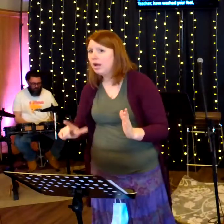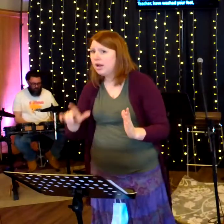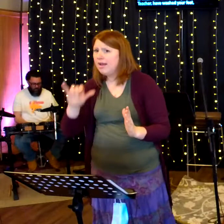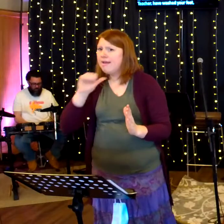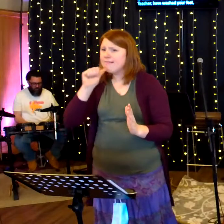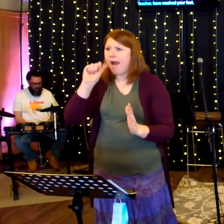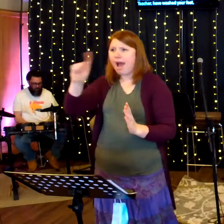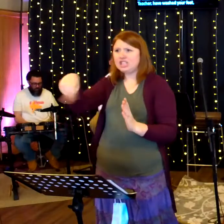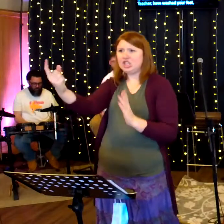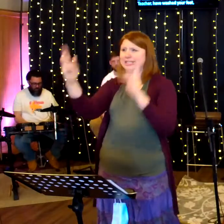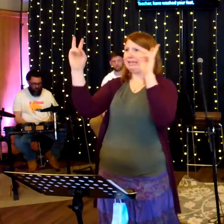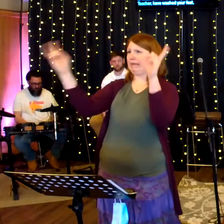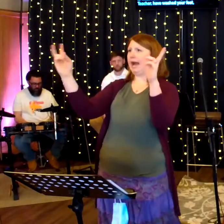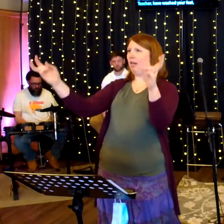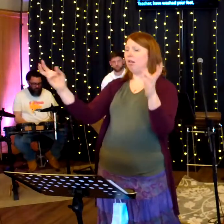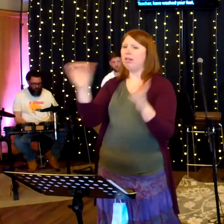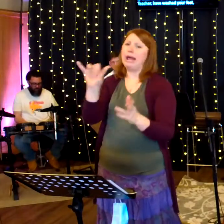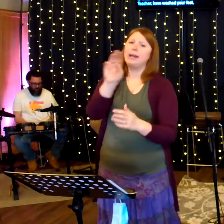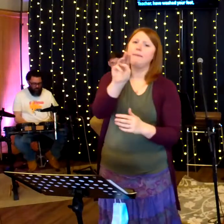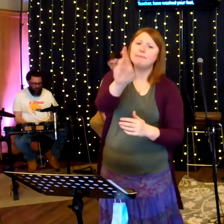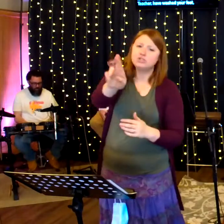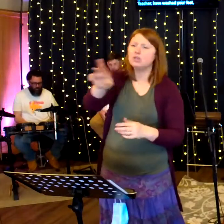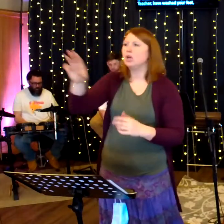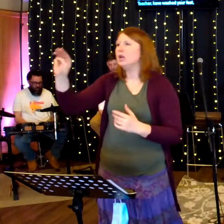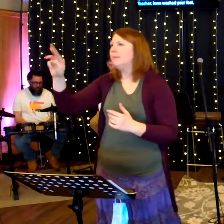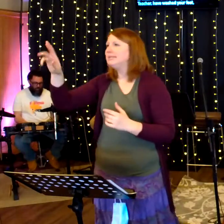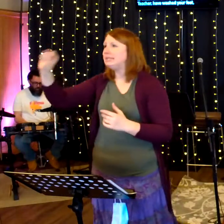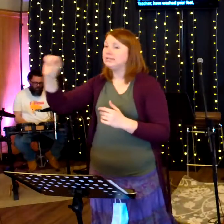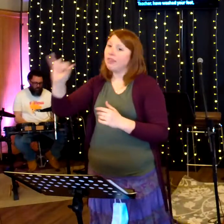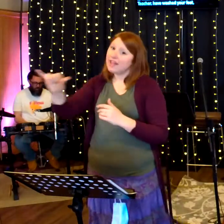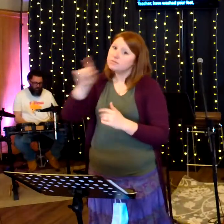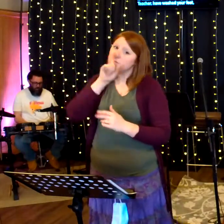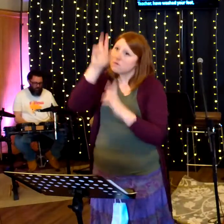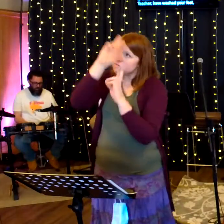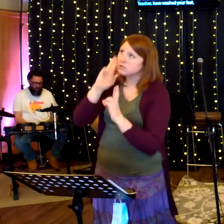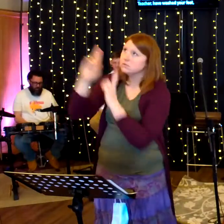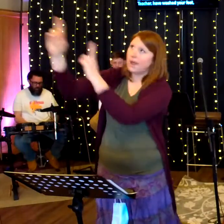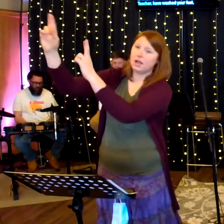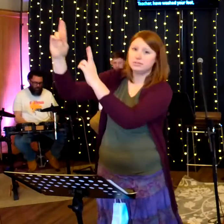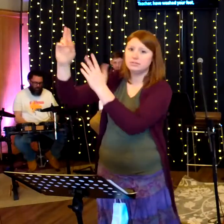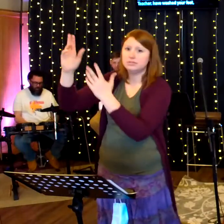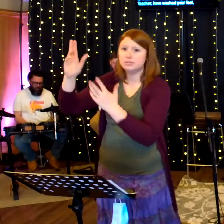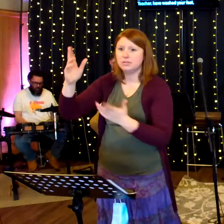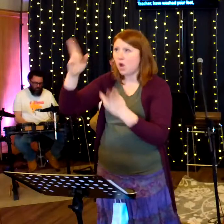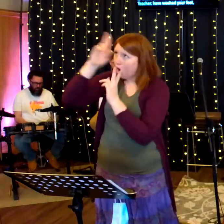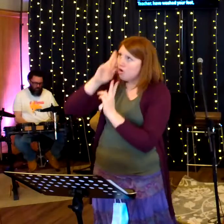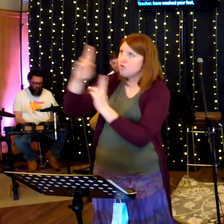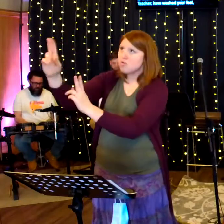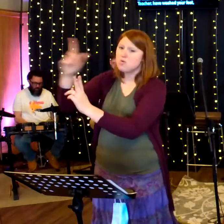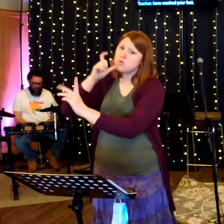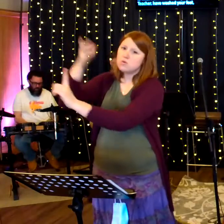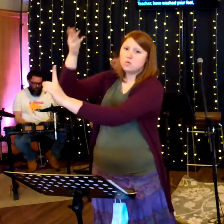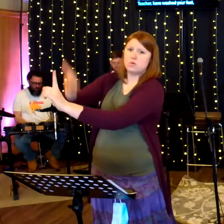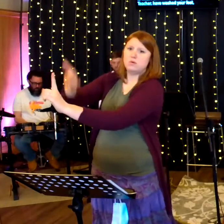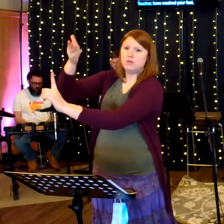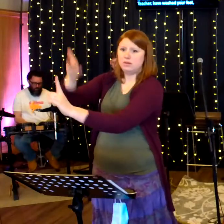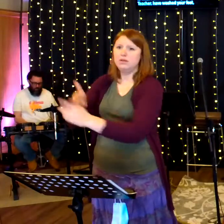a title like Mr. or Mrs. These were of respect and stature and recognition of who he